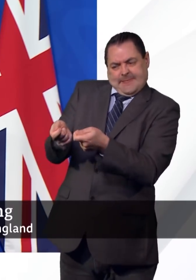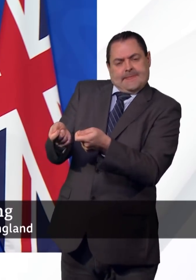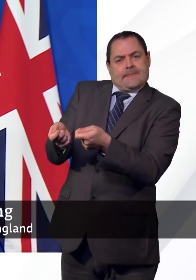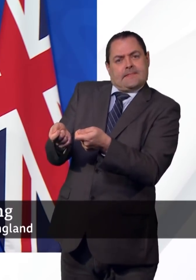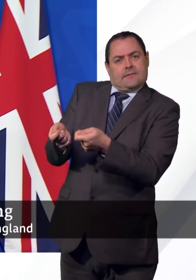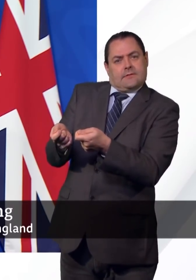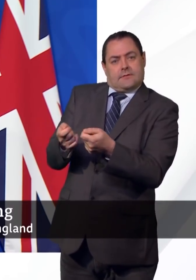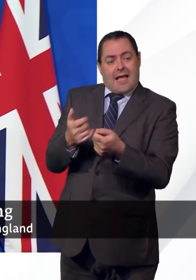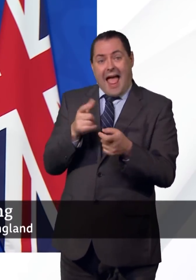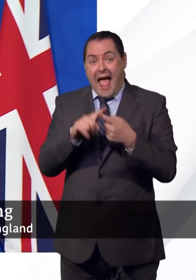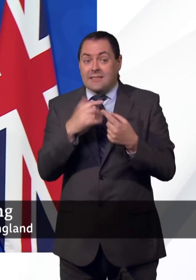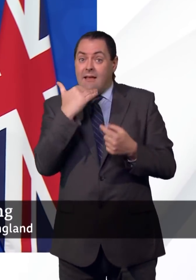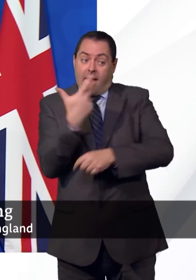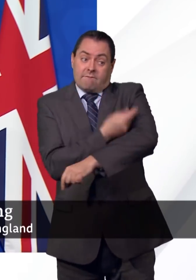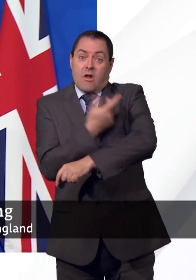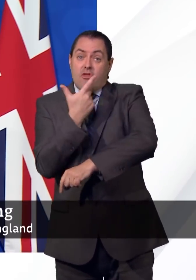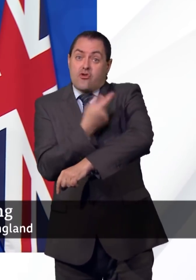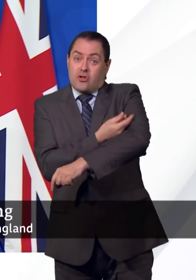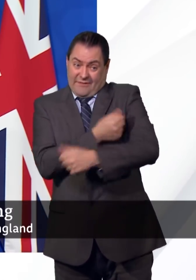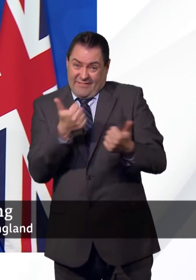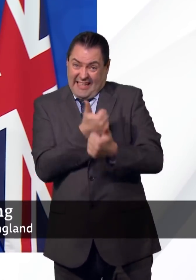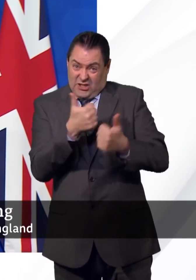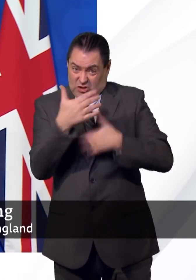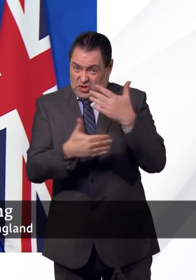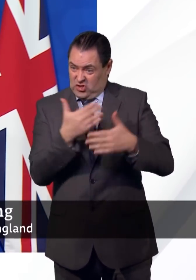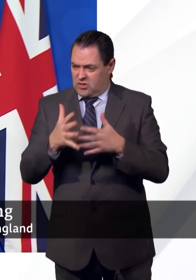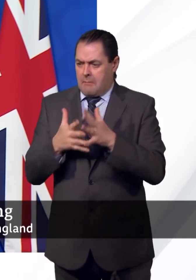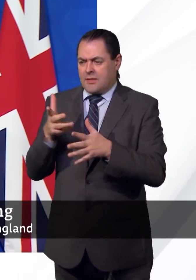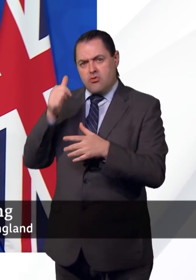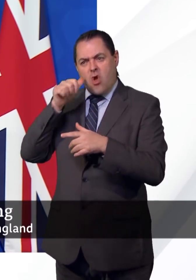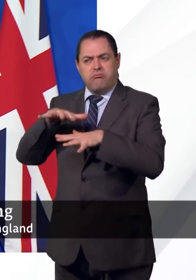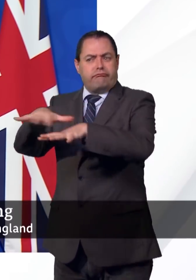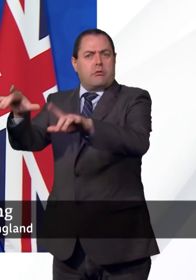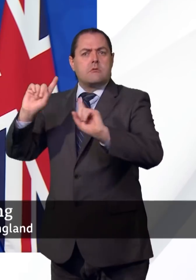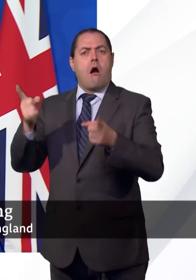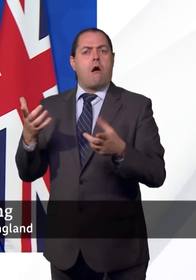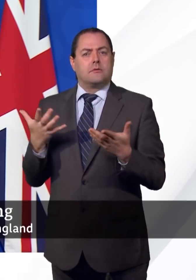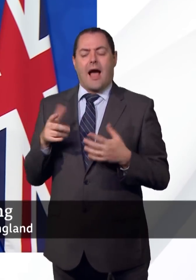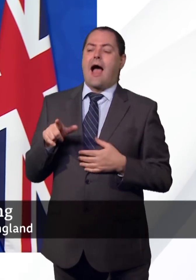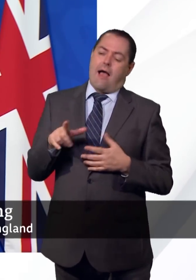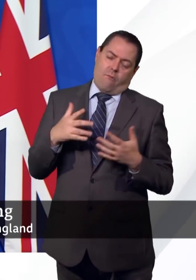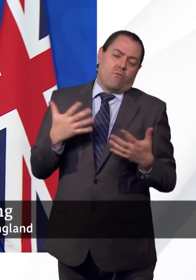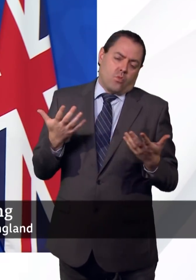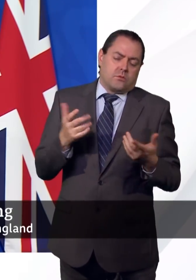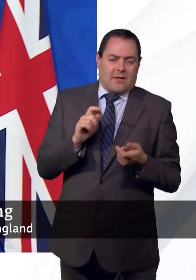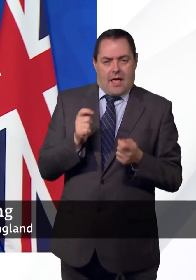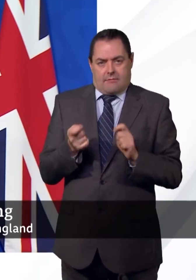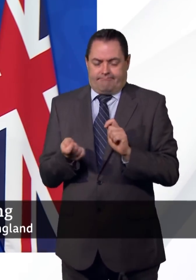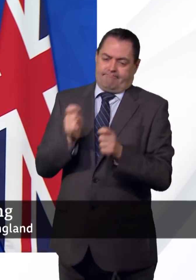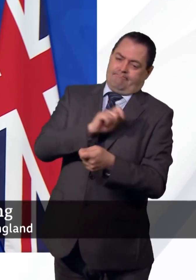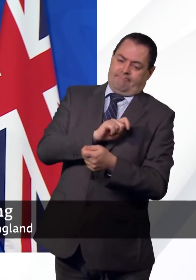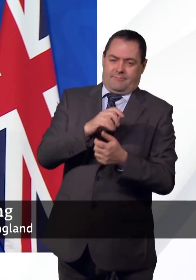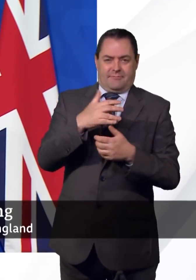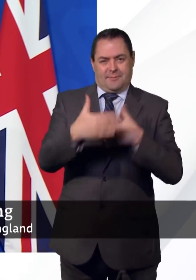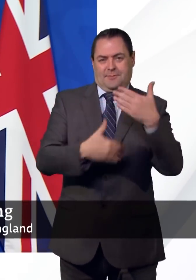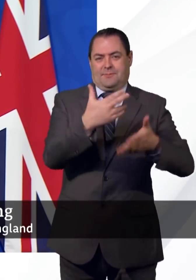boosted enough people to do that job of keeping Omicron in equilibrium, then we will be able to move